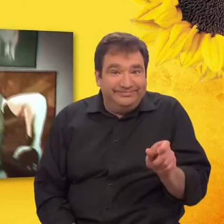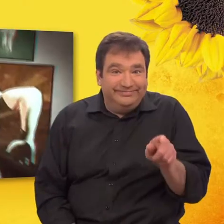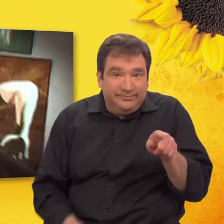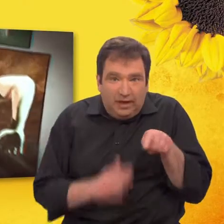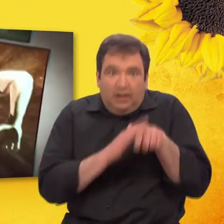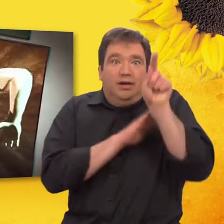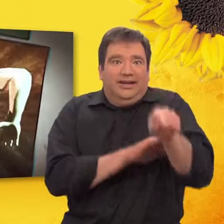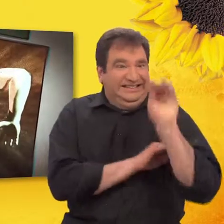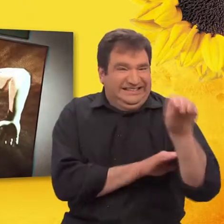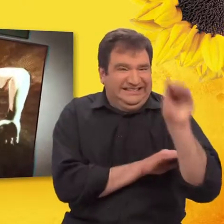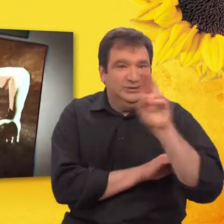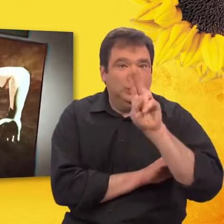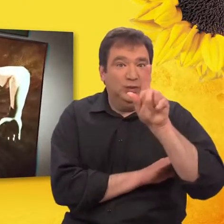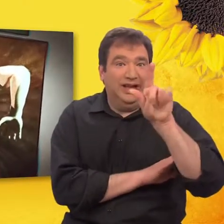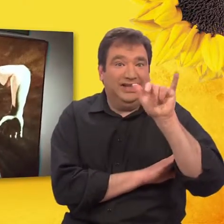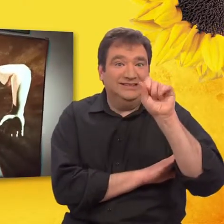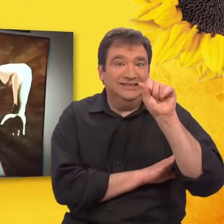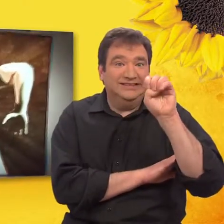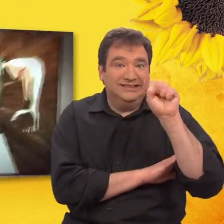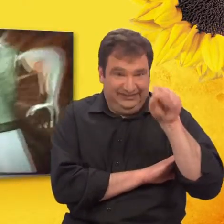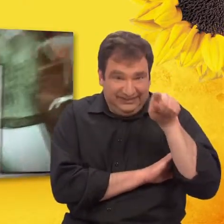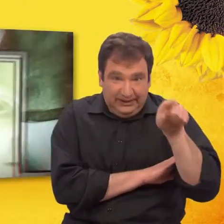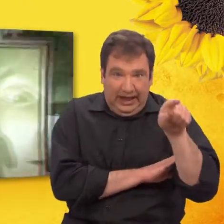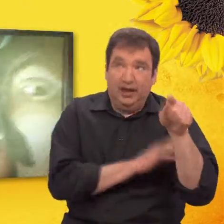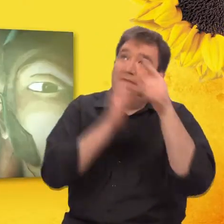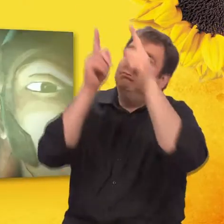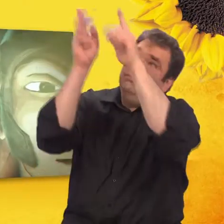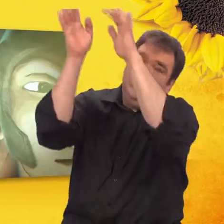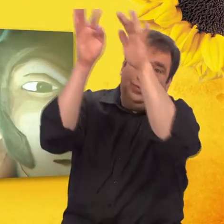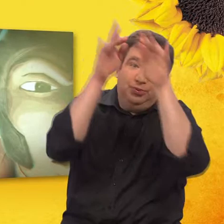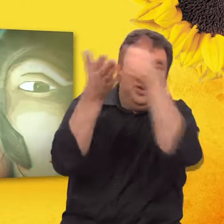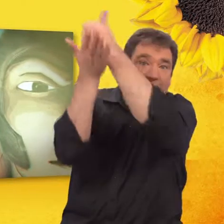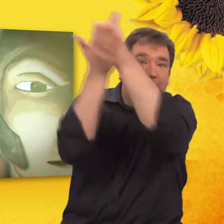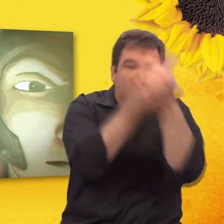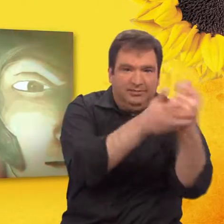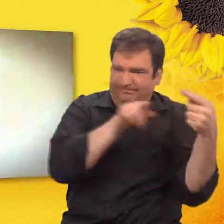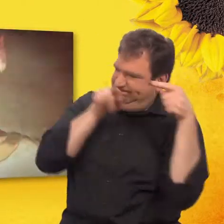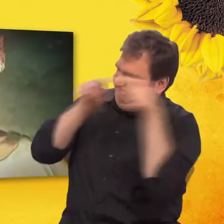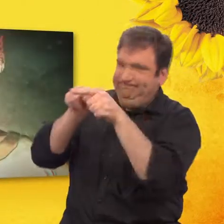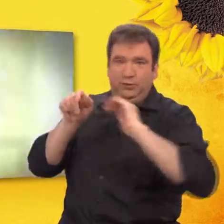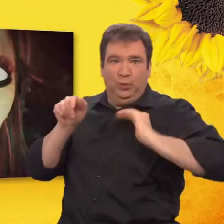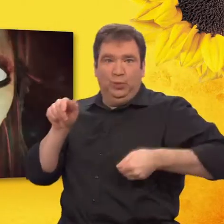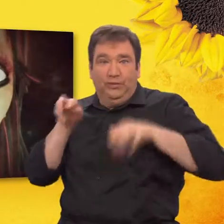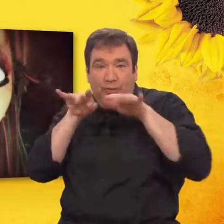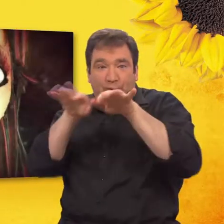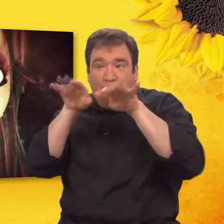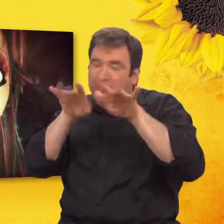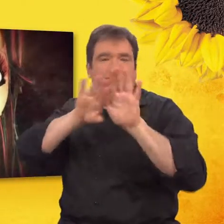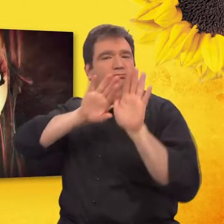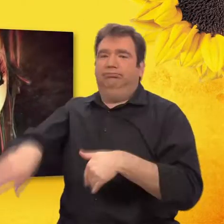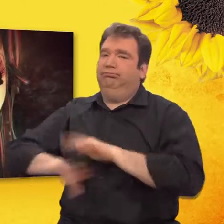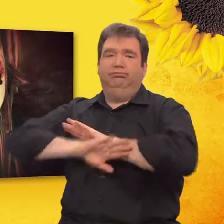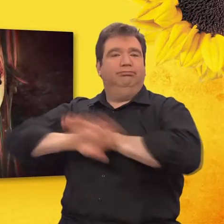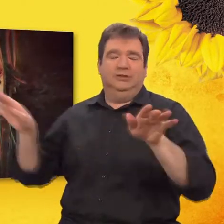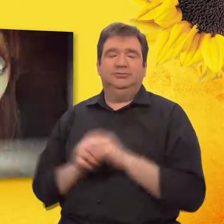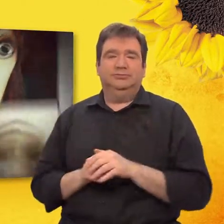Eurylochus is the only one who manages to escape and goes on to warn Ulysses. The hero, helped by Hermes,